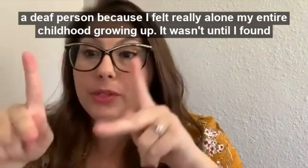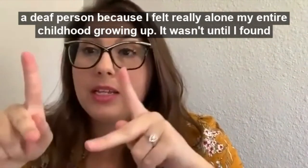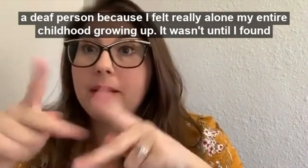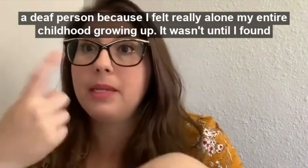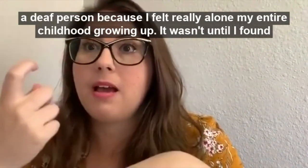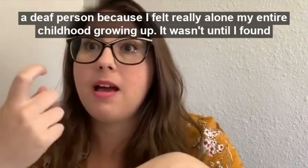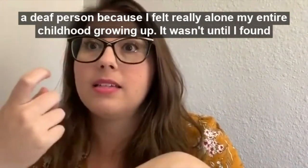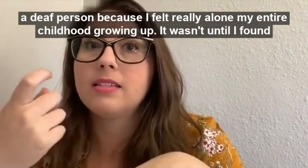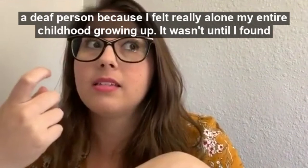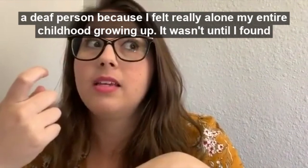person because